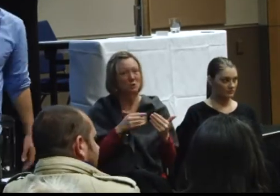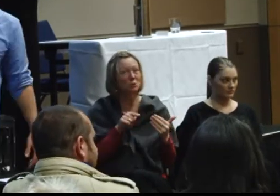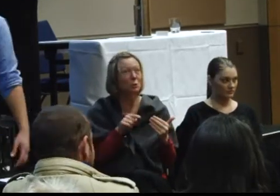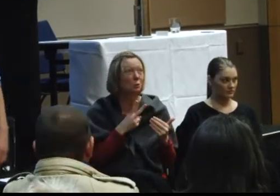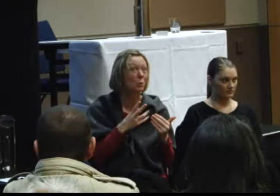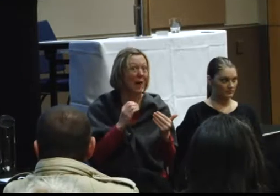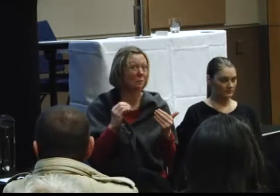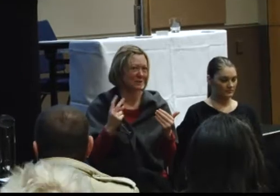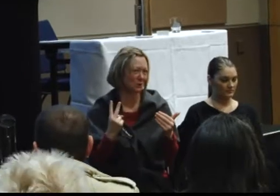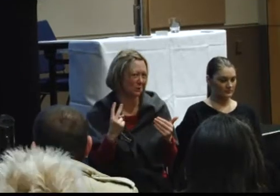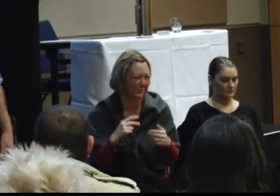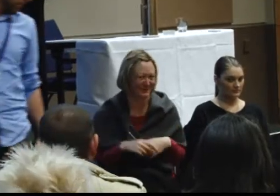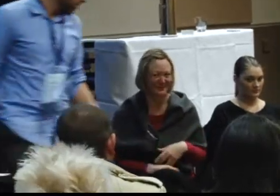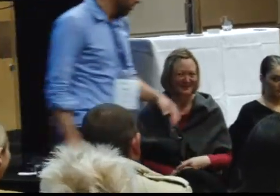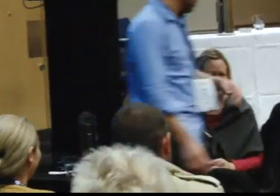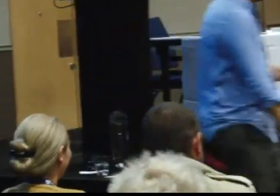Cheers.